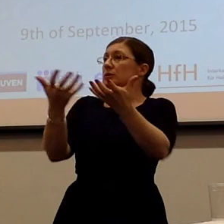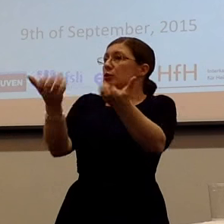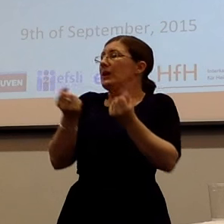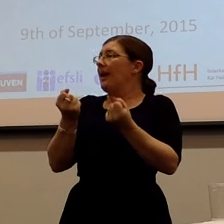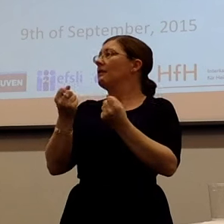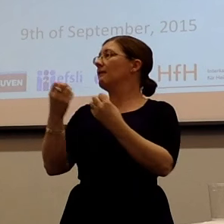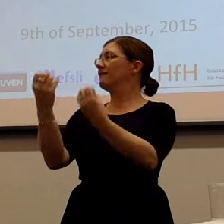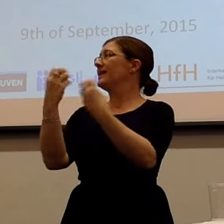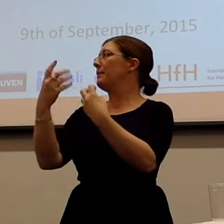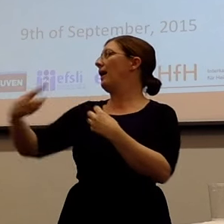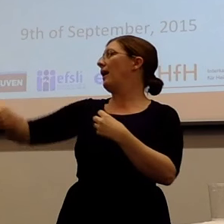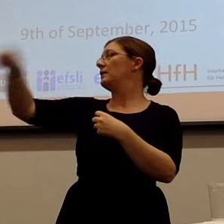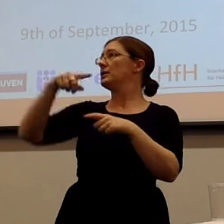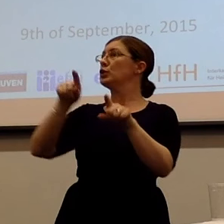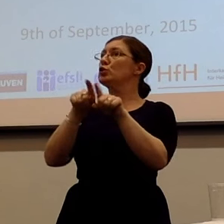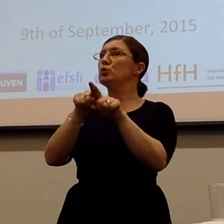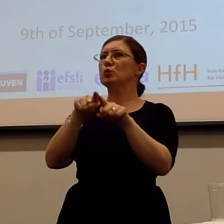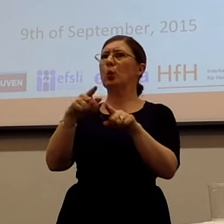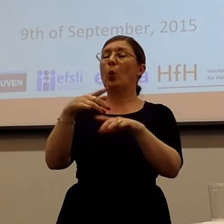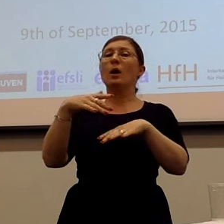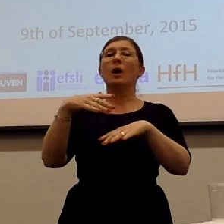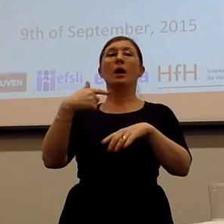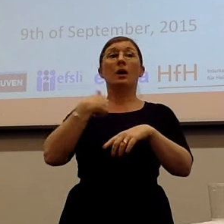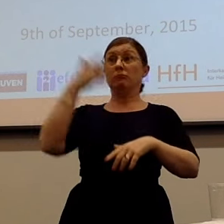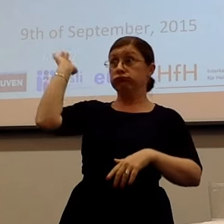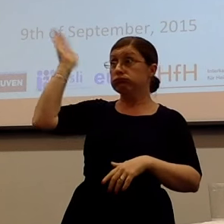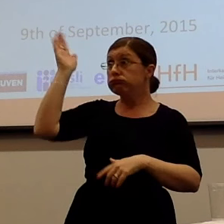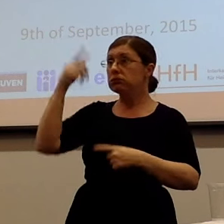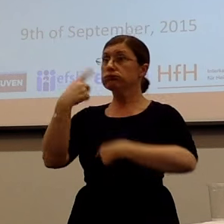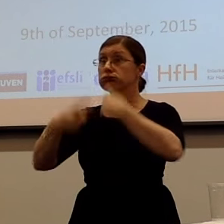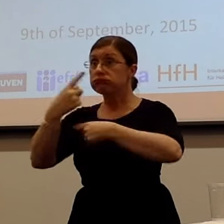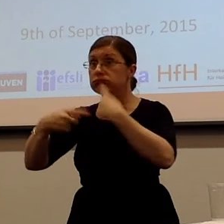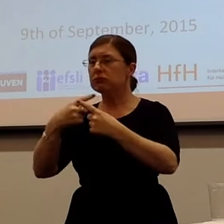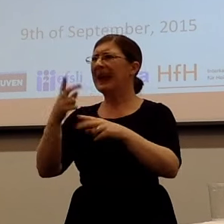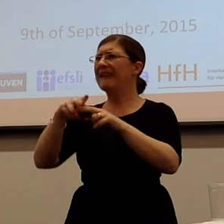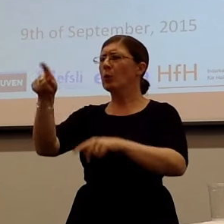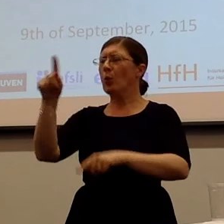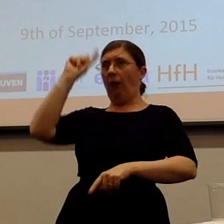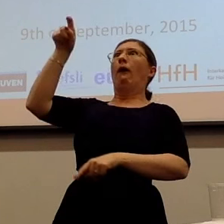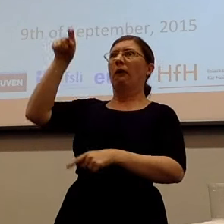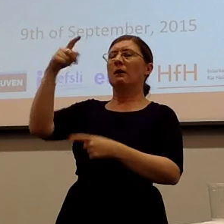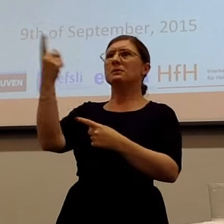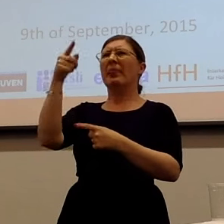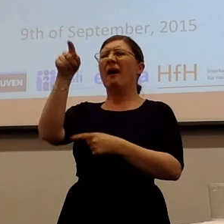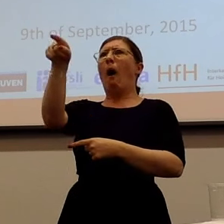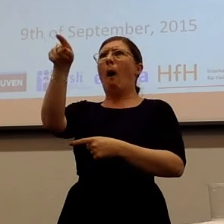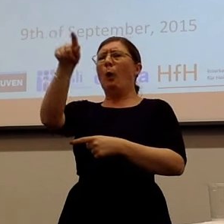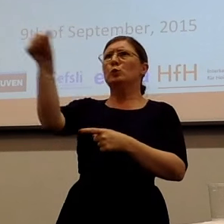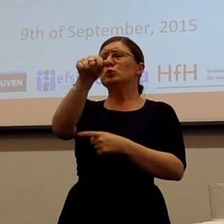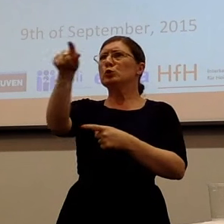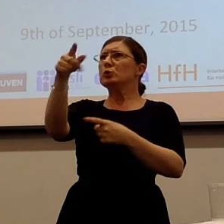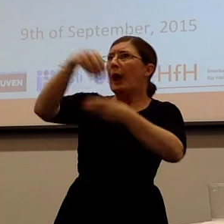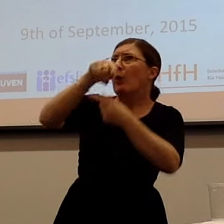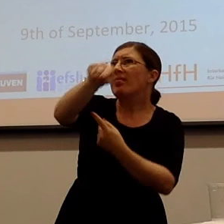comments from yourselves, the audience. We're really keen to hear your feedback, both on our presentation, what we've talked about, if it's created